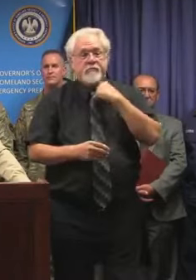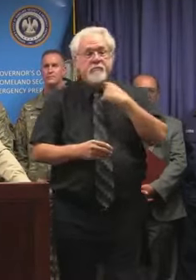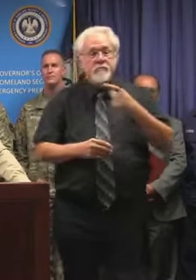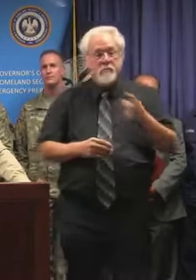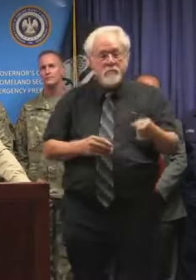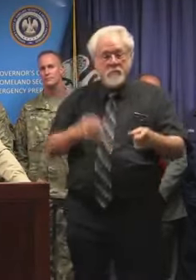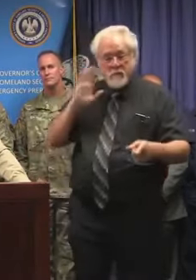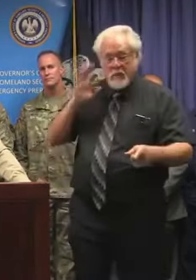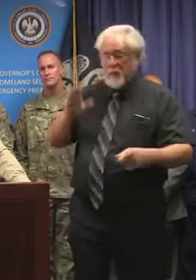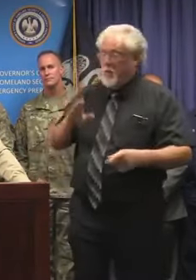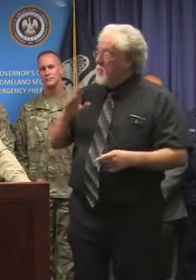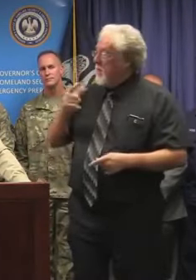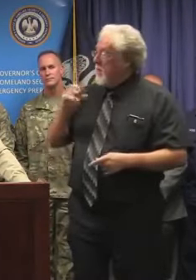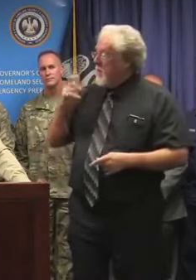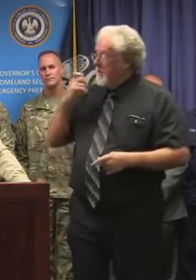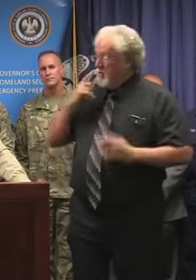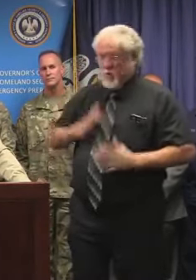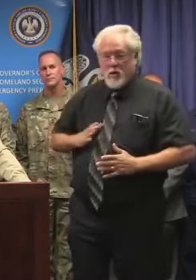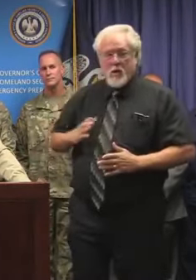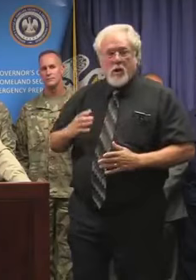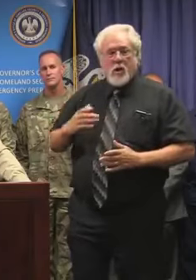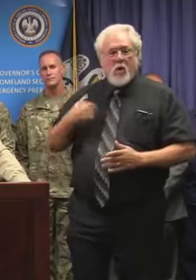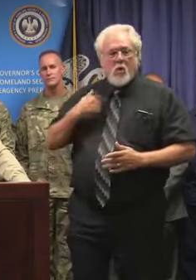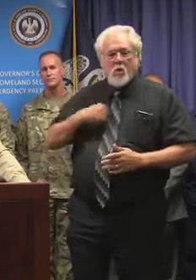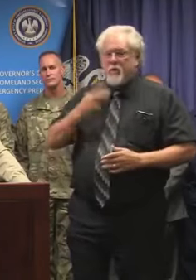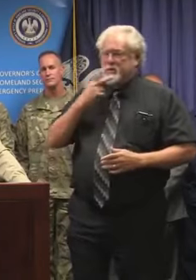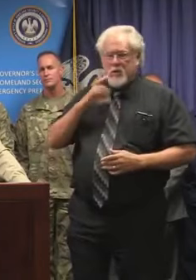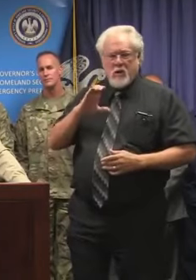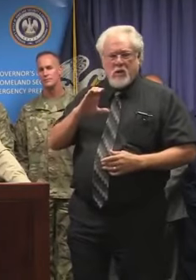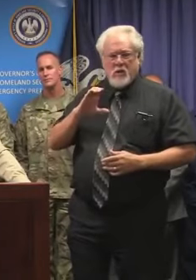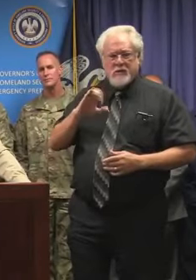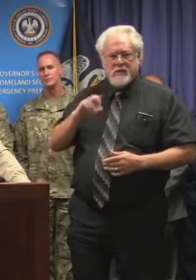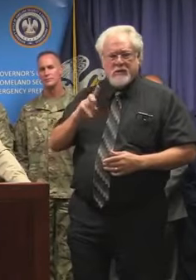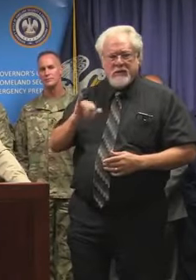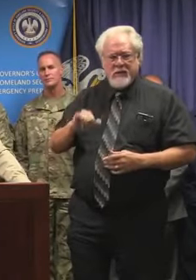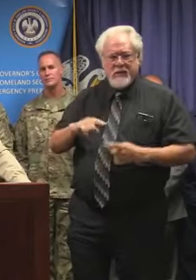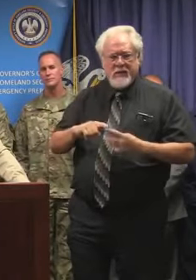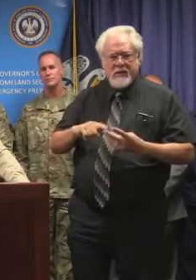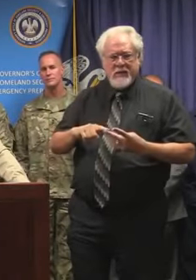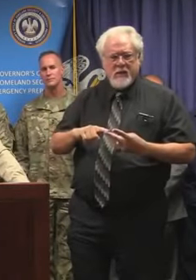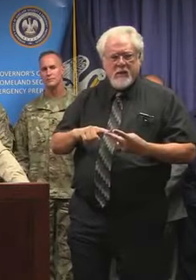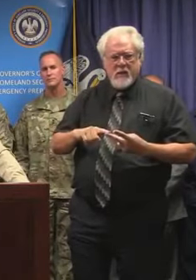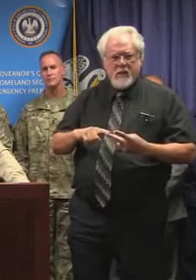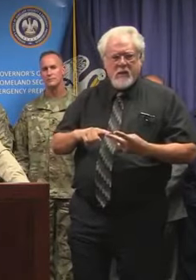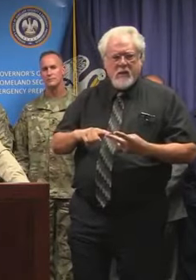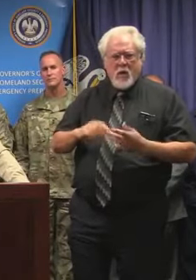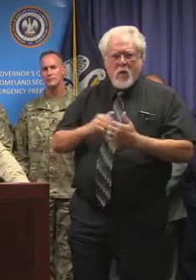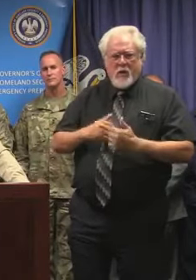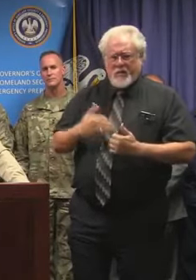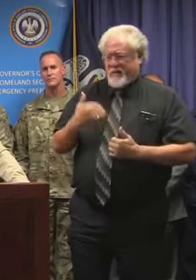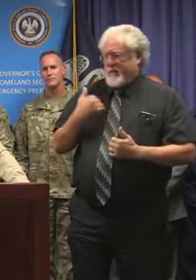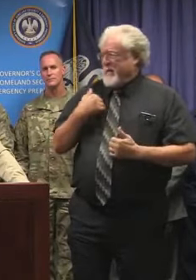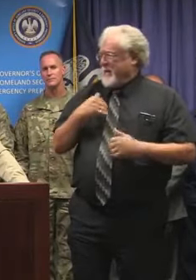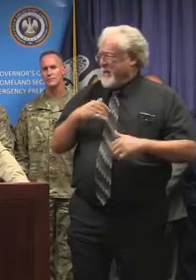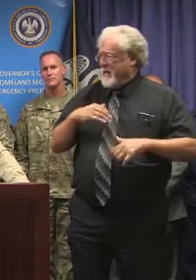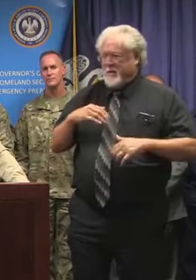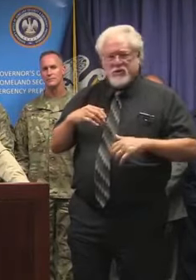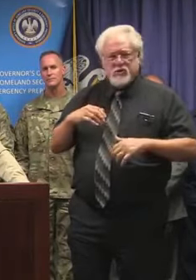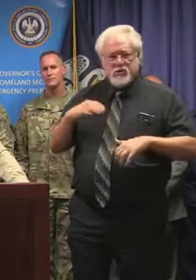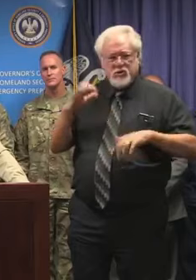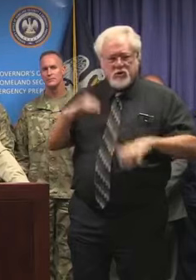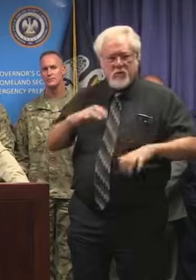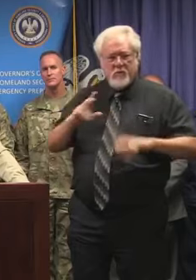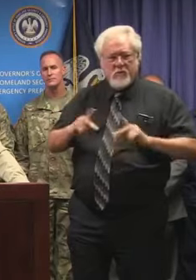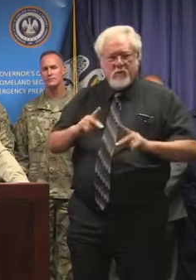Governor. I'm curious, we saw Cindy earlier this year, and now with this latest storm, a lot of people